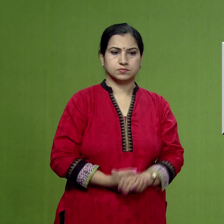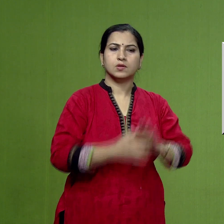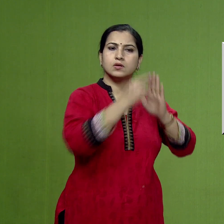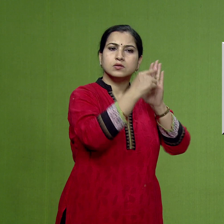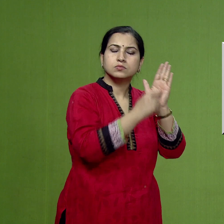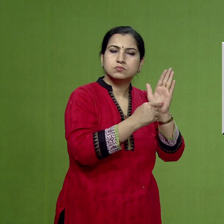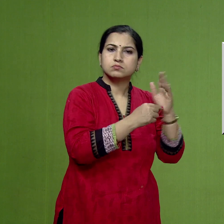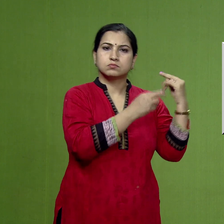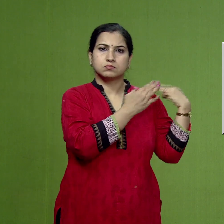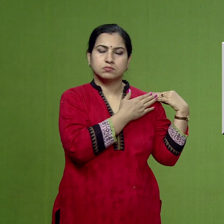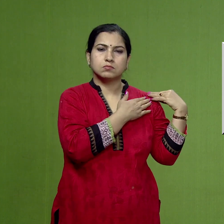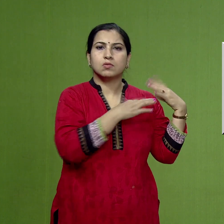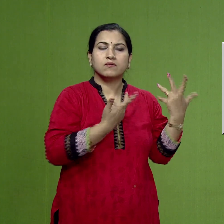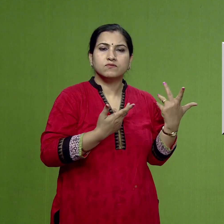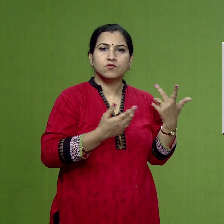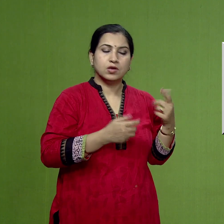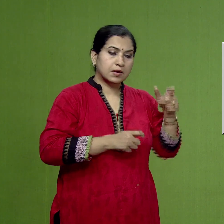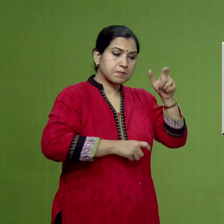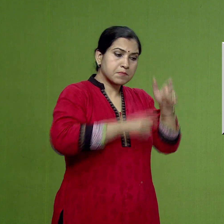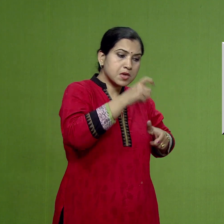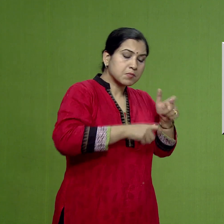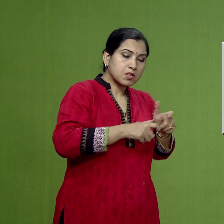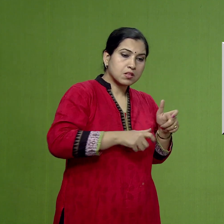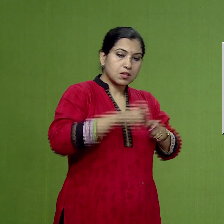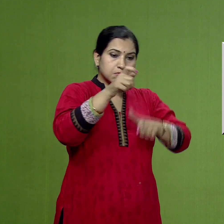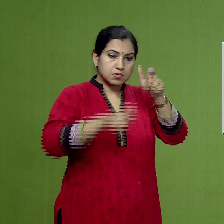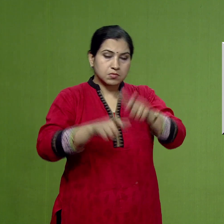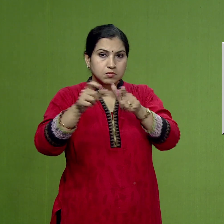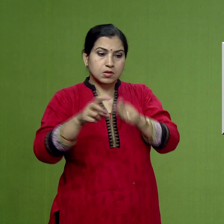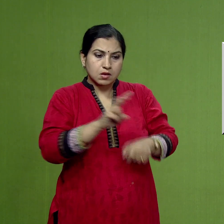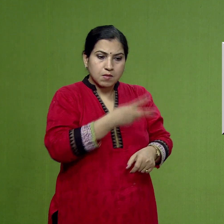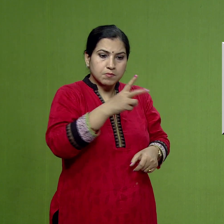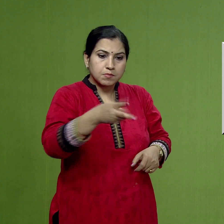Factors responsible for variation in density of population.